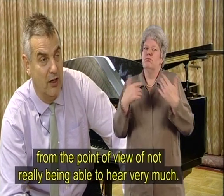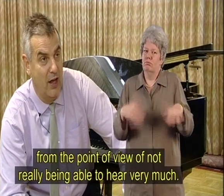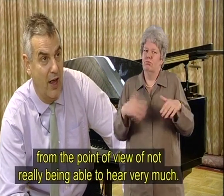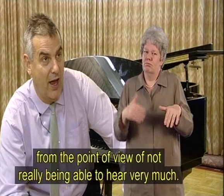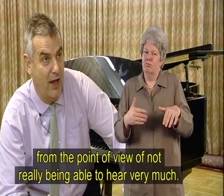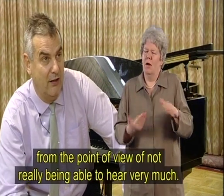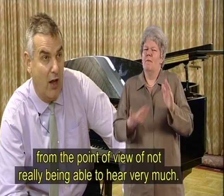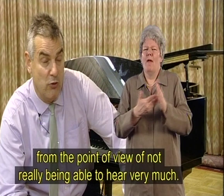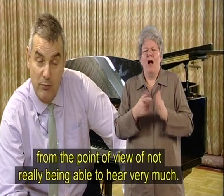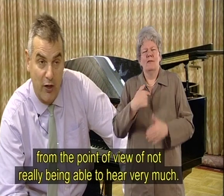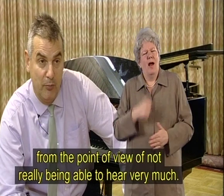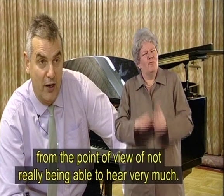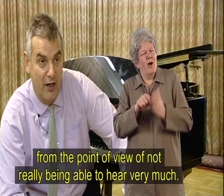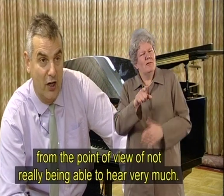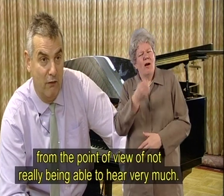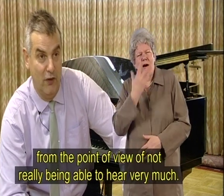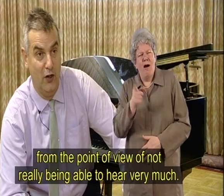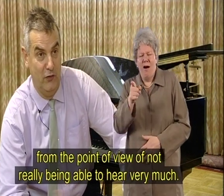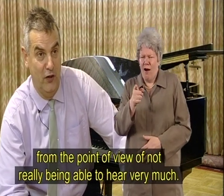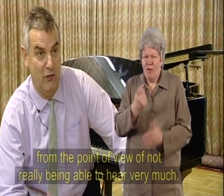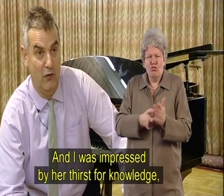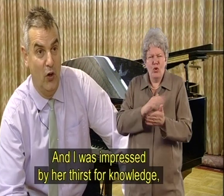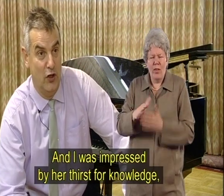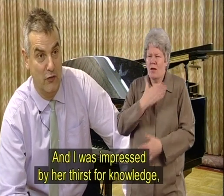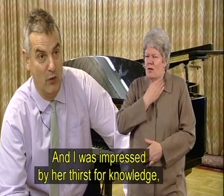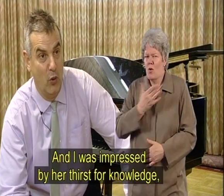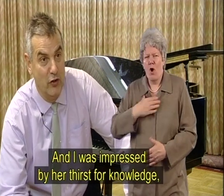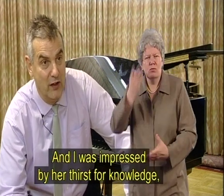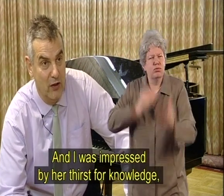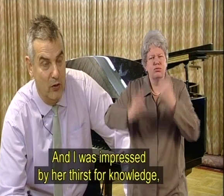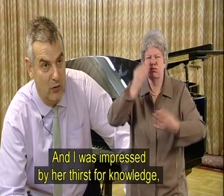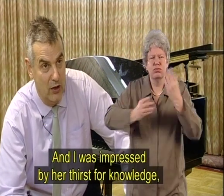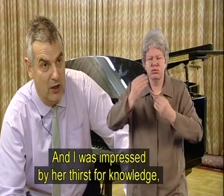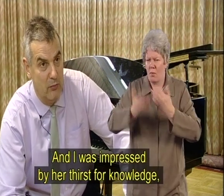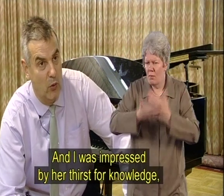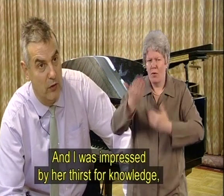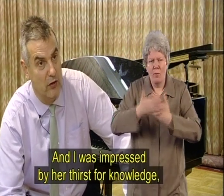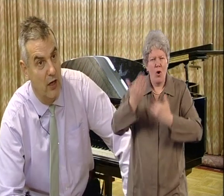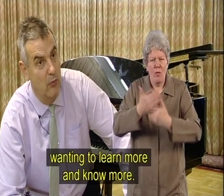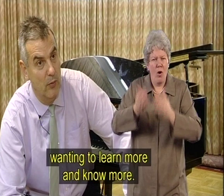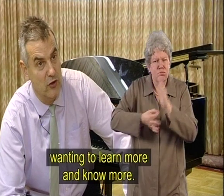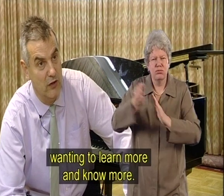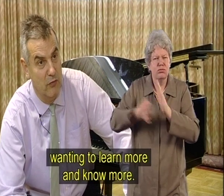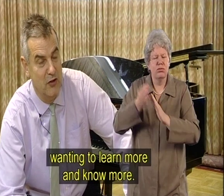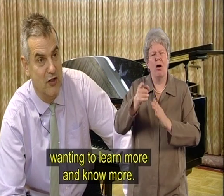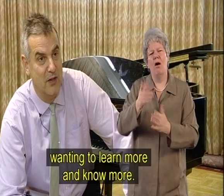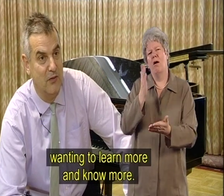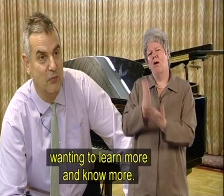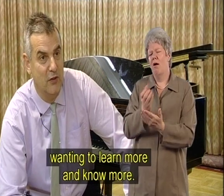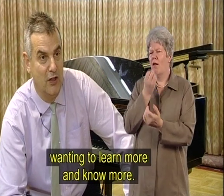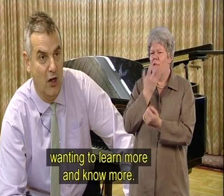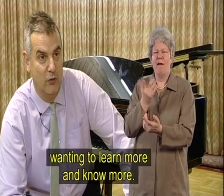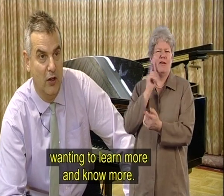impressed. And I was impressed by her kind of thirst for knowledge, for wanting to learn more and to know more. I mean,